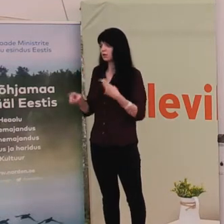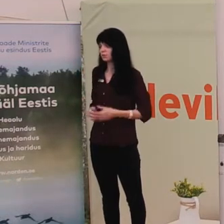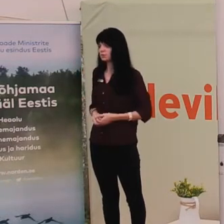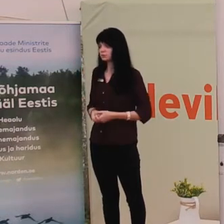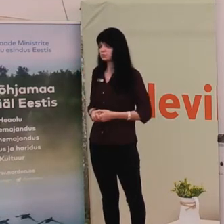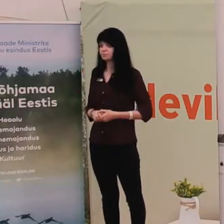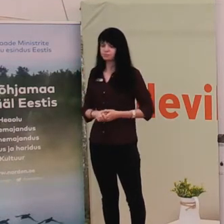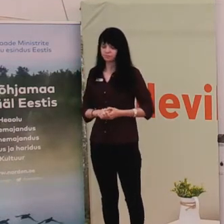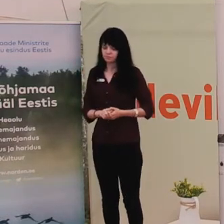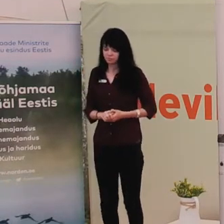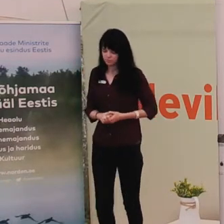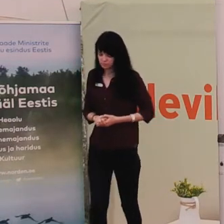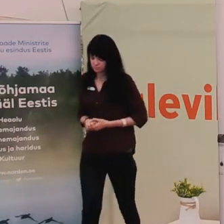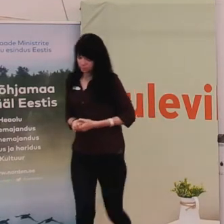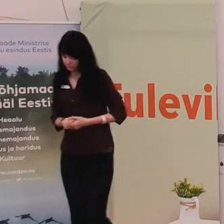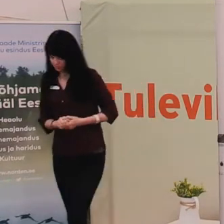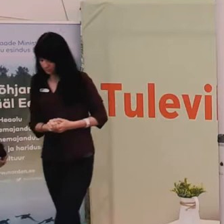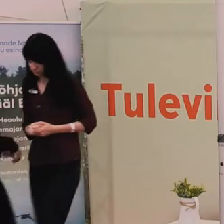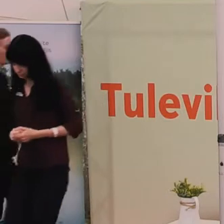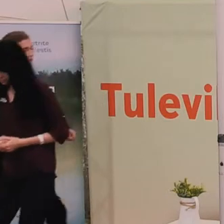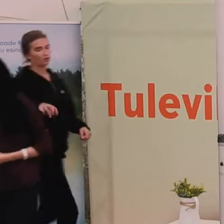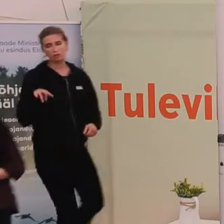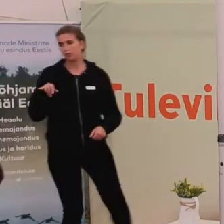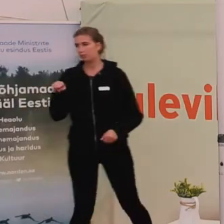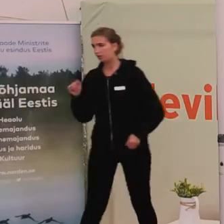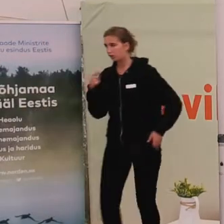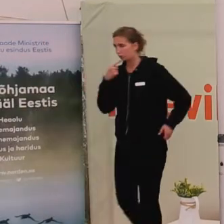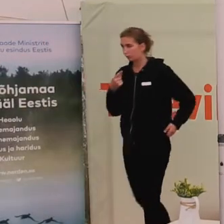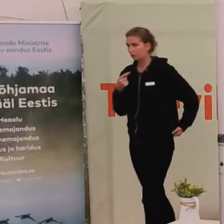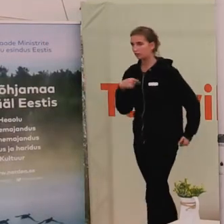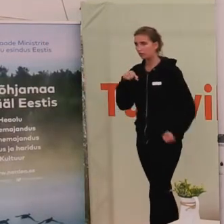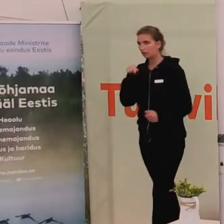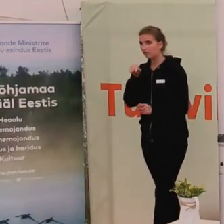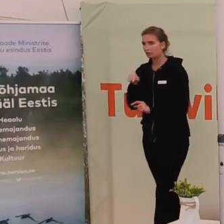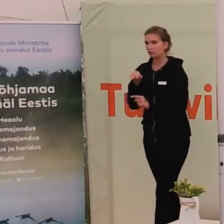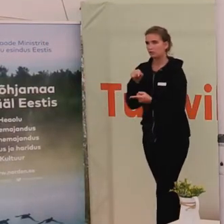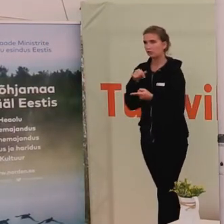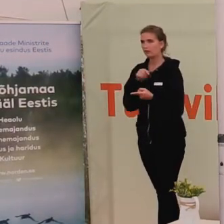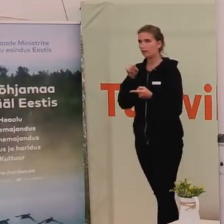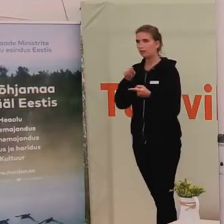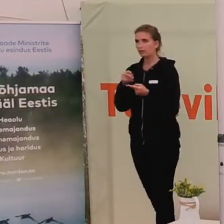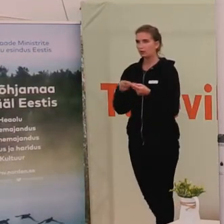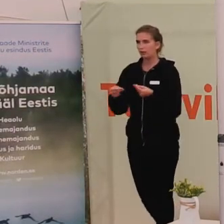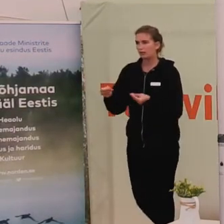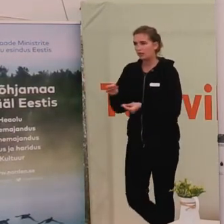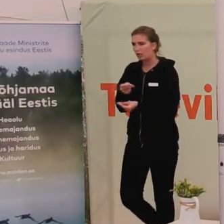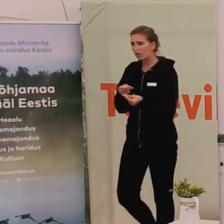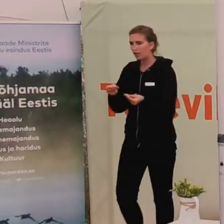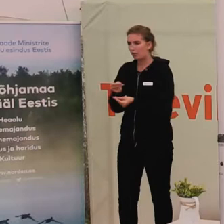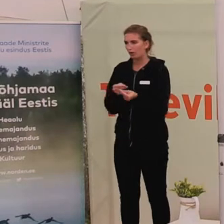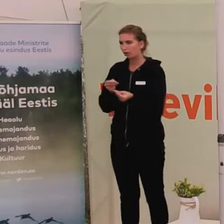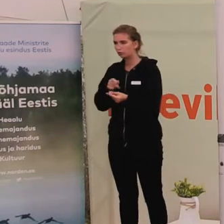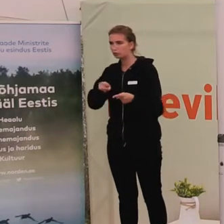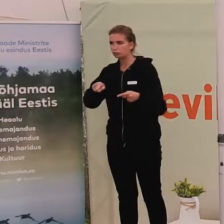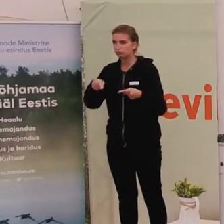you mentioned when we were talking before that you ran scenarios for a no-growth economic model. Mm-hmm.